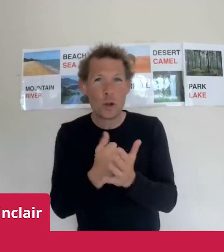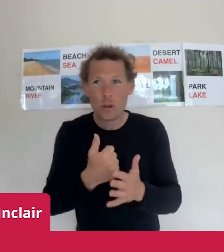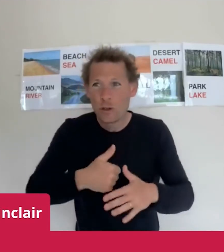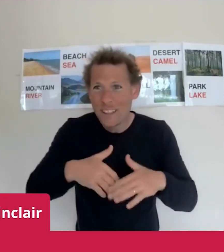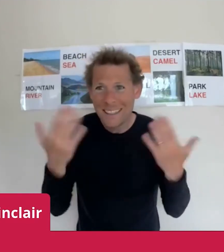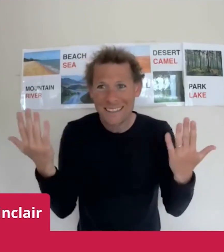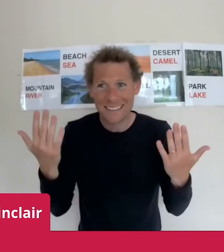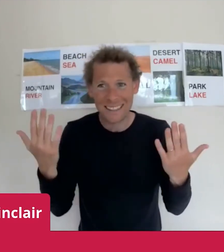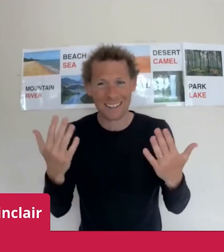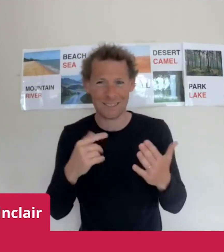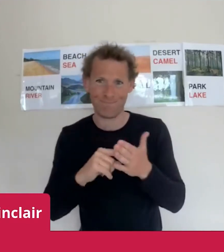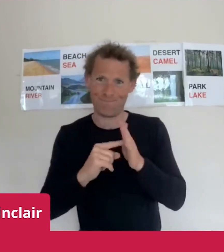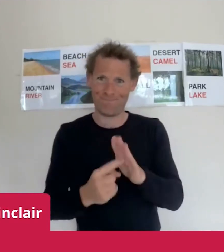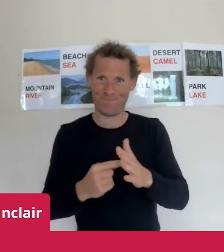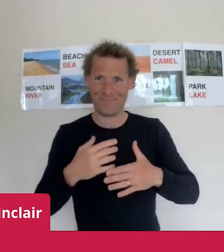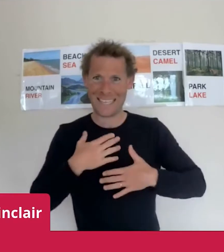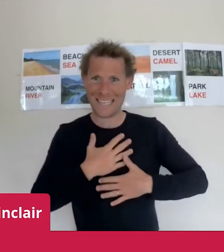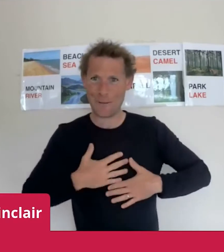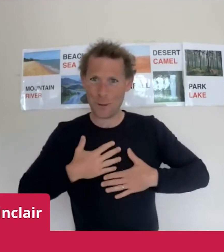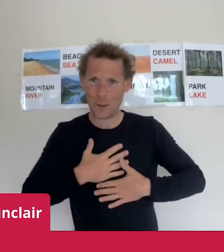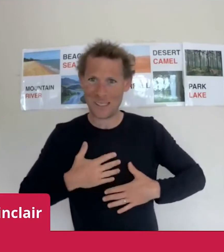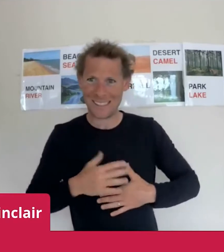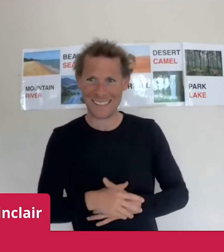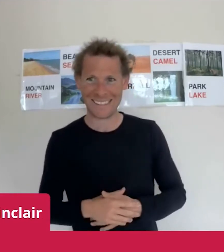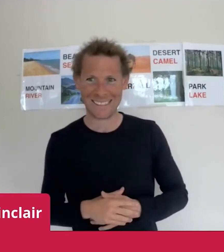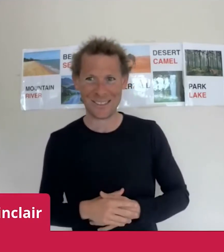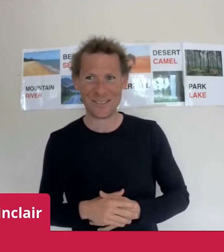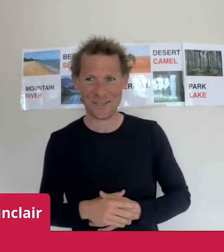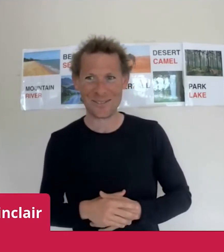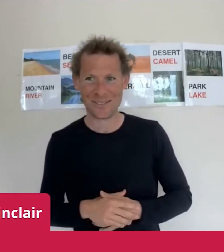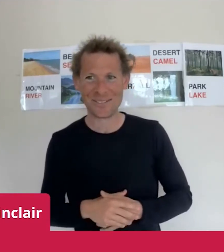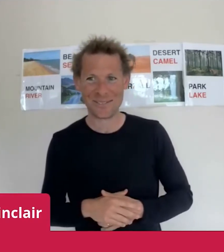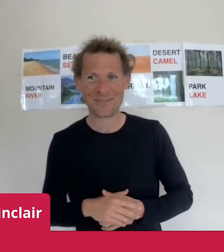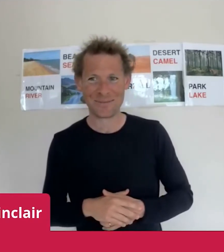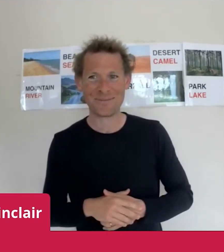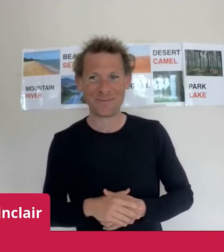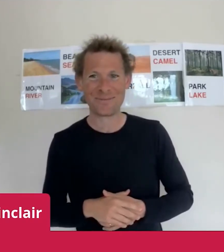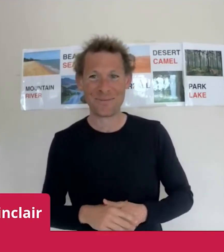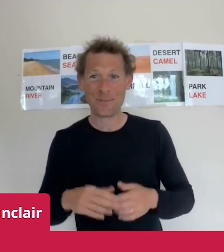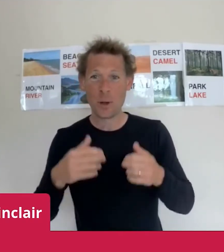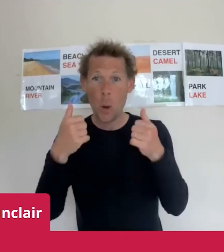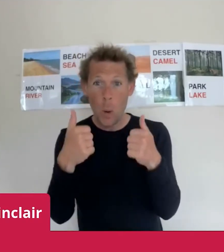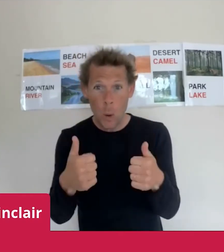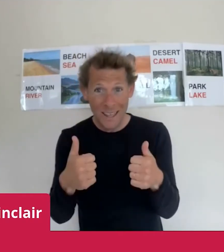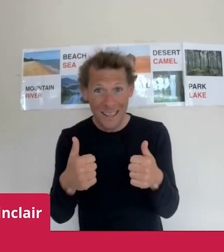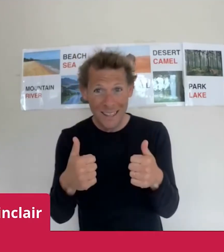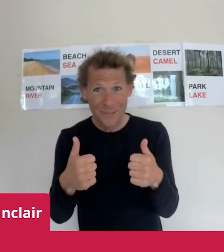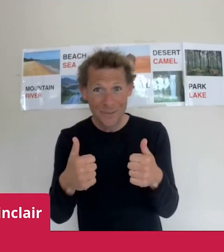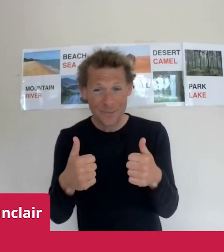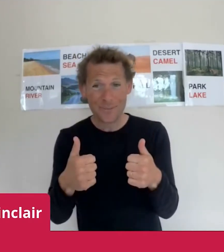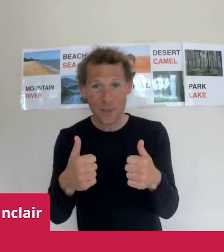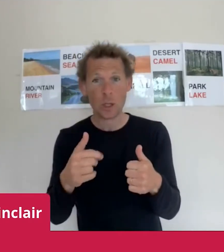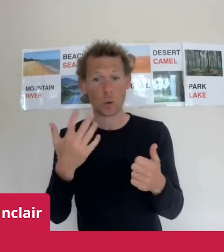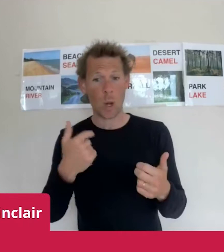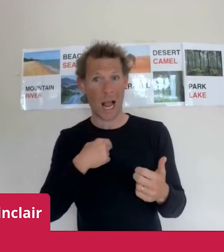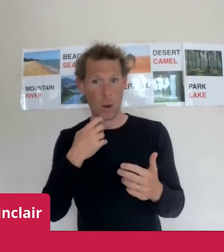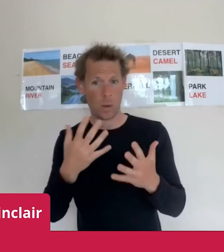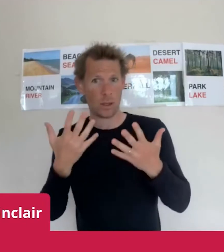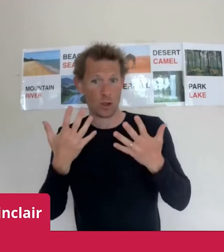having a bad day or you're having a great day. It's all about showing emotion and expressing your emotion, and that's so important. Okay,